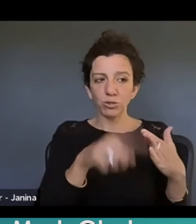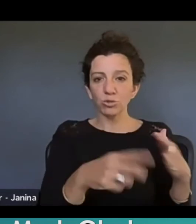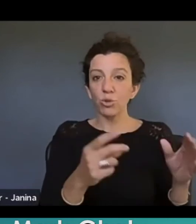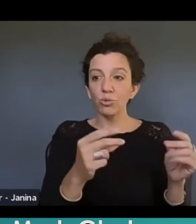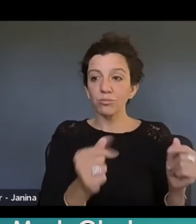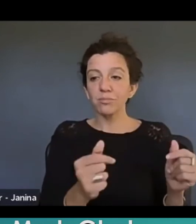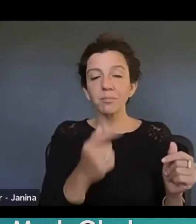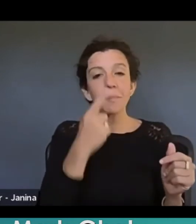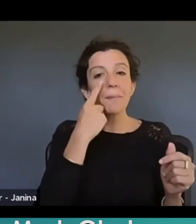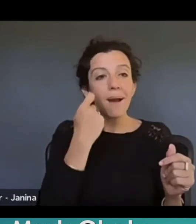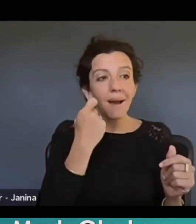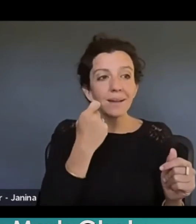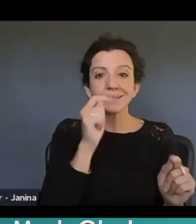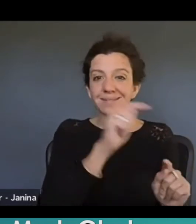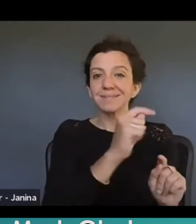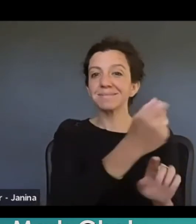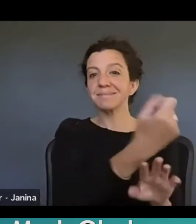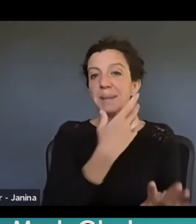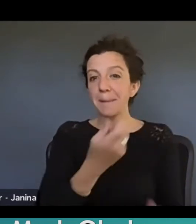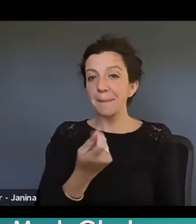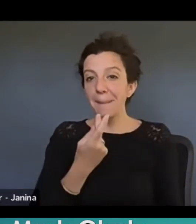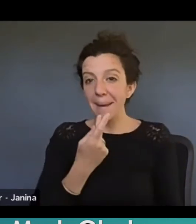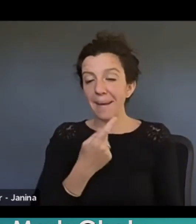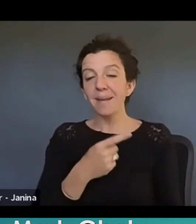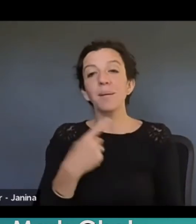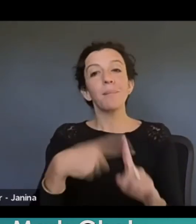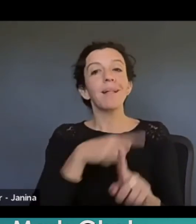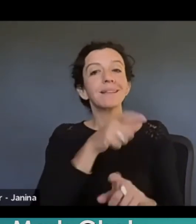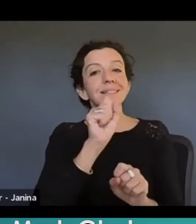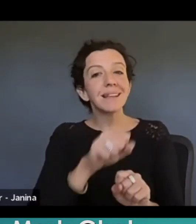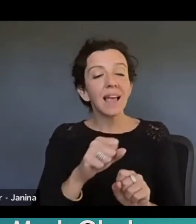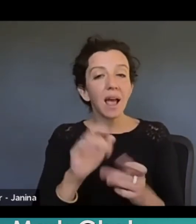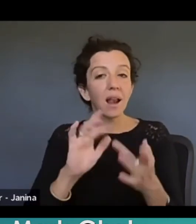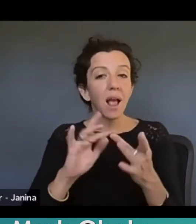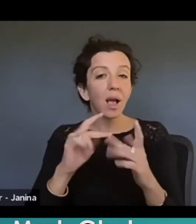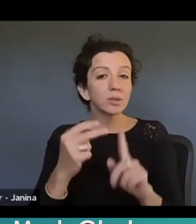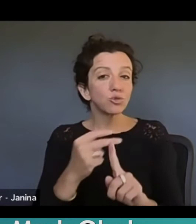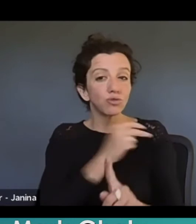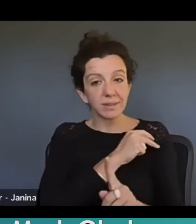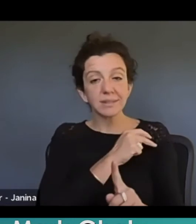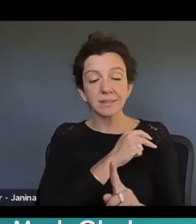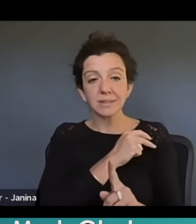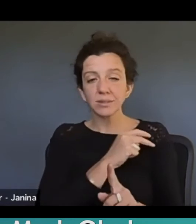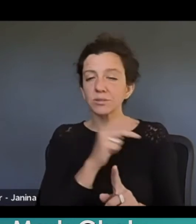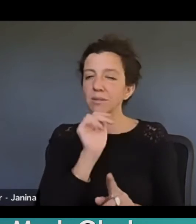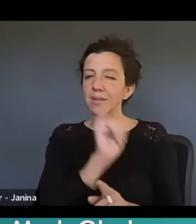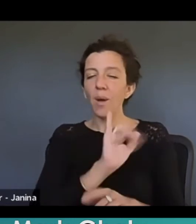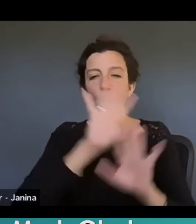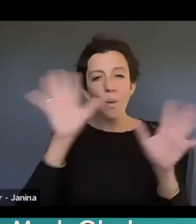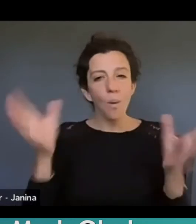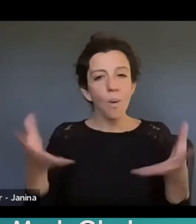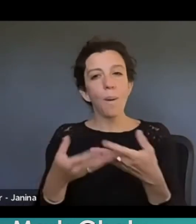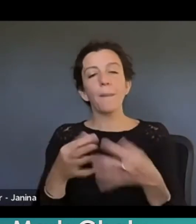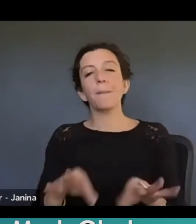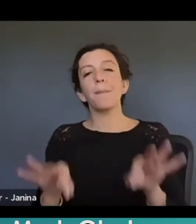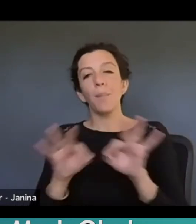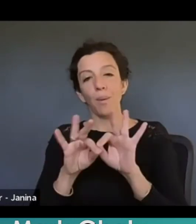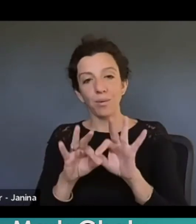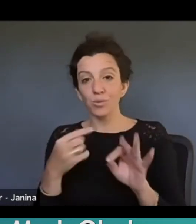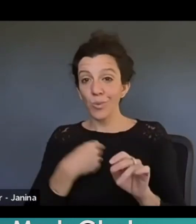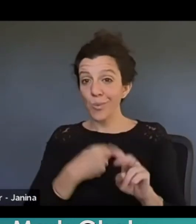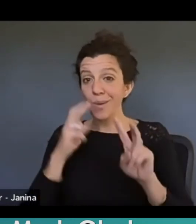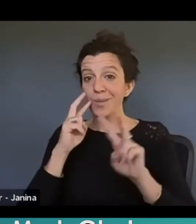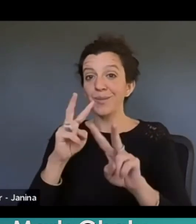tracing, and work with our close contacts so they do the same. I think it's all very important. So we look forward to those new modalities